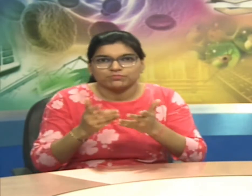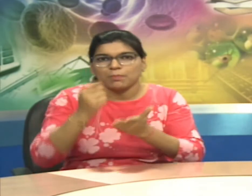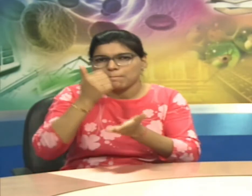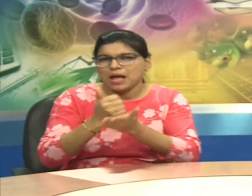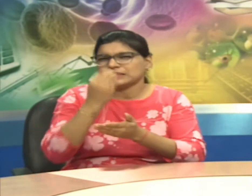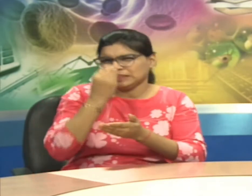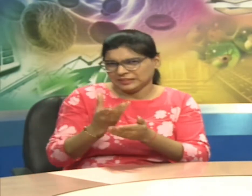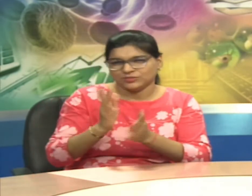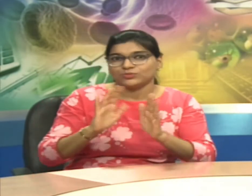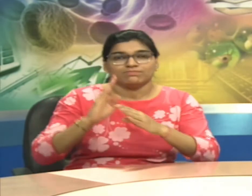busy.